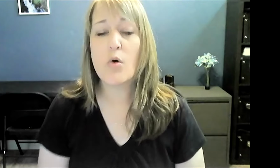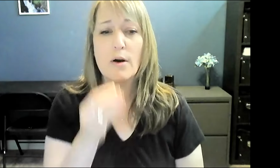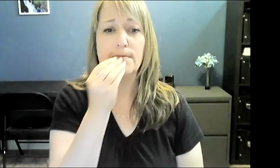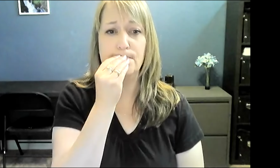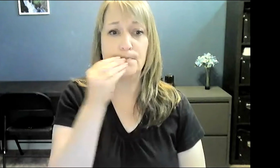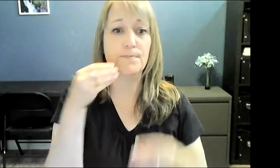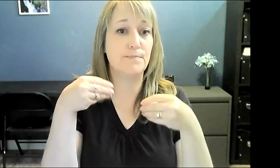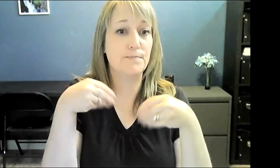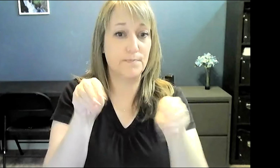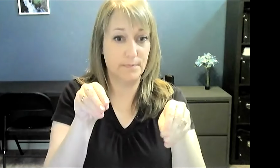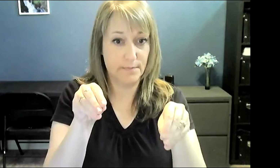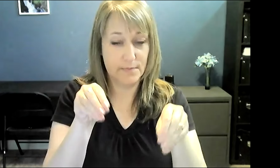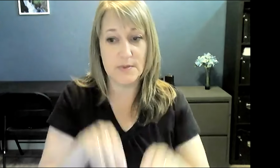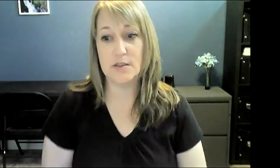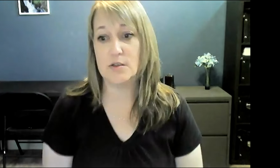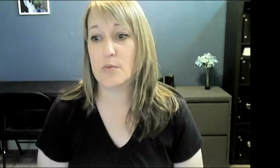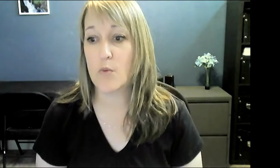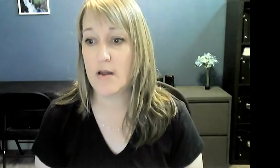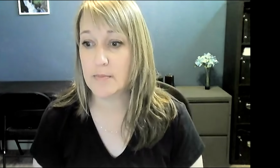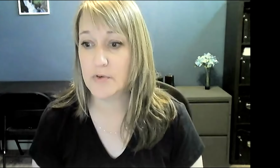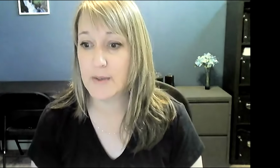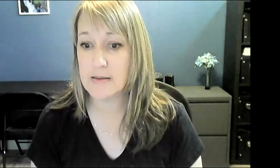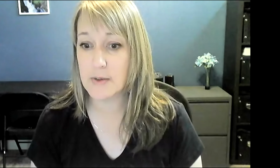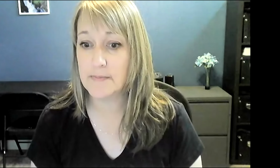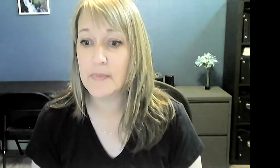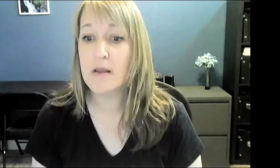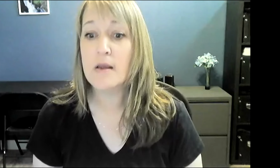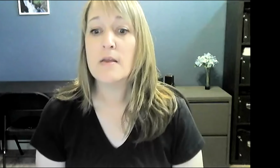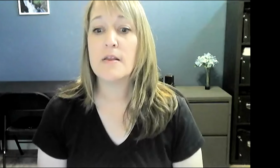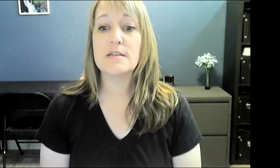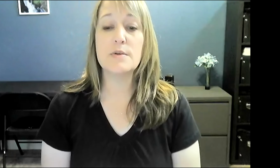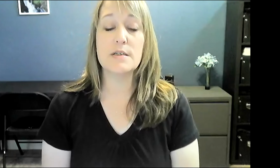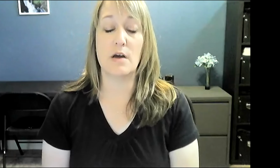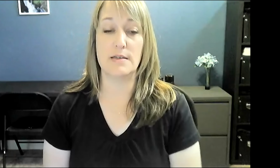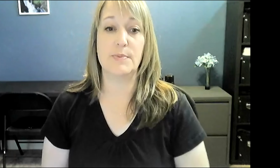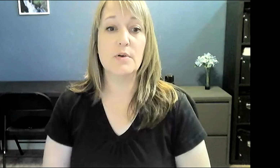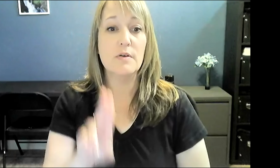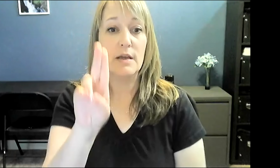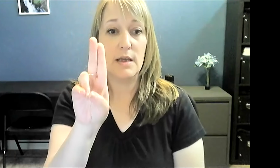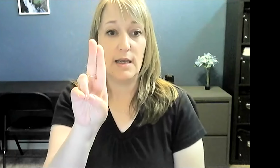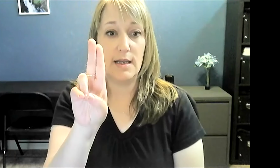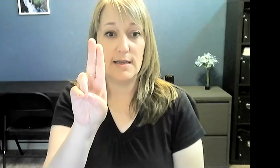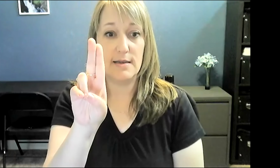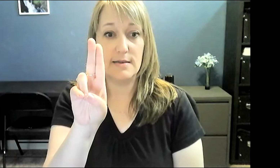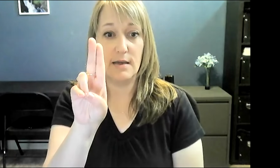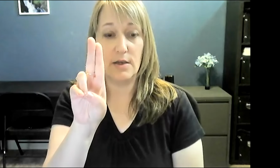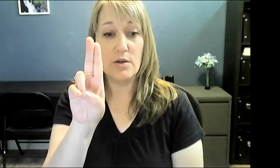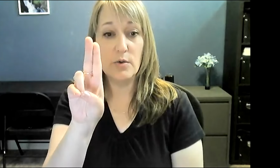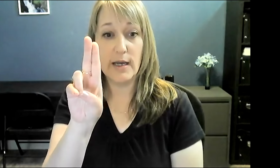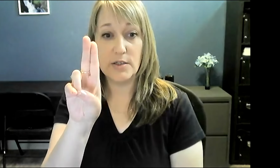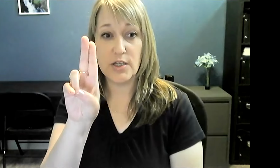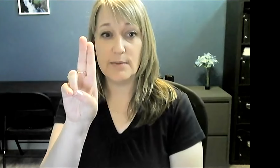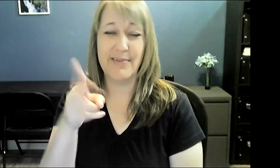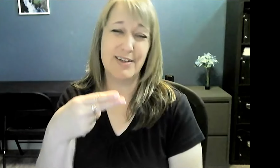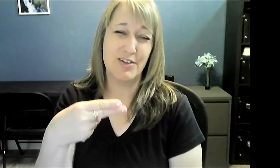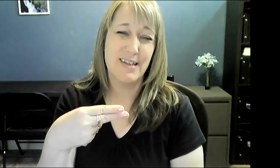or you can do it with one movement as well. The next one is hospital. It is a U handshake. Actually, it's an